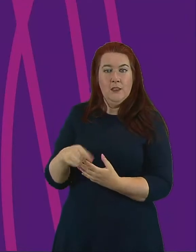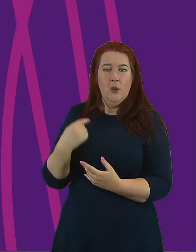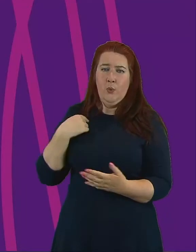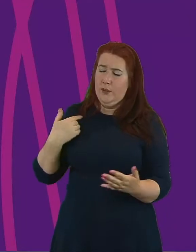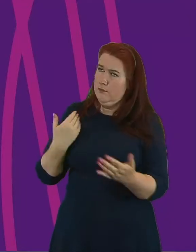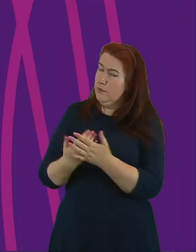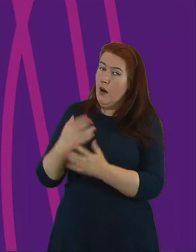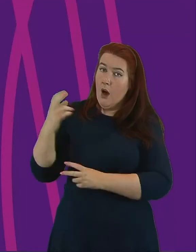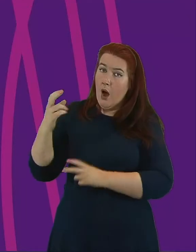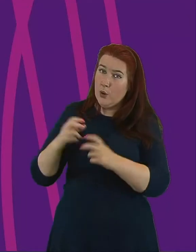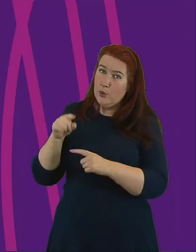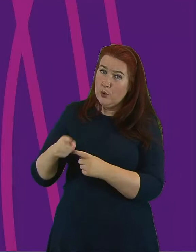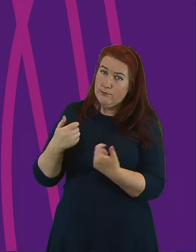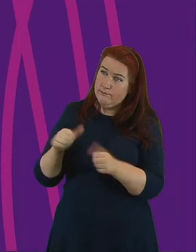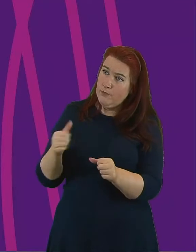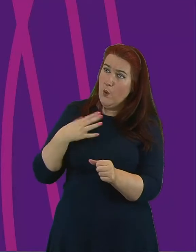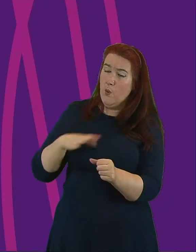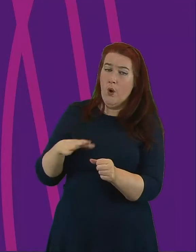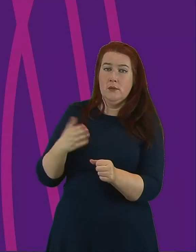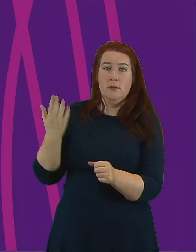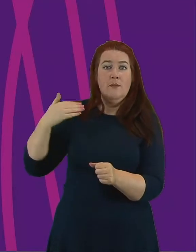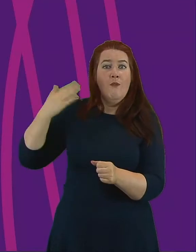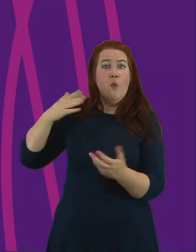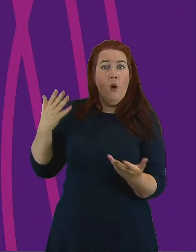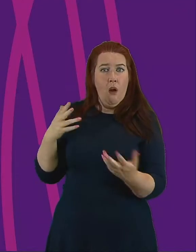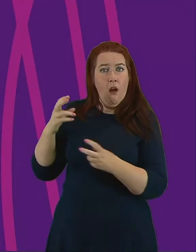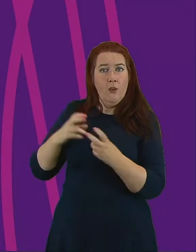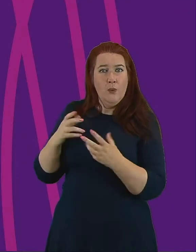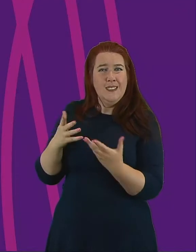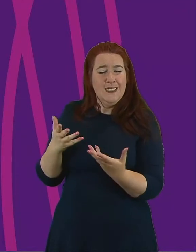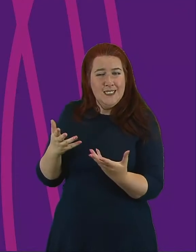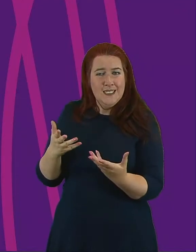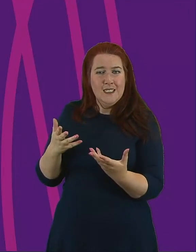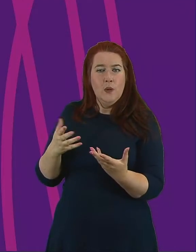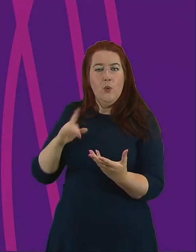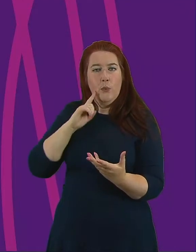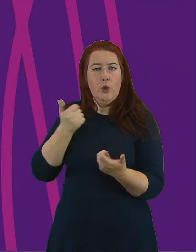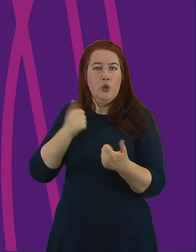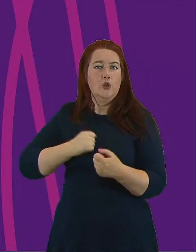for before. It would be good to have the Scottish Government's support for that